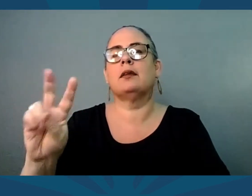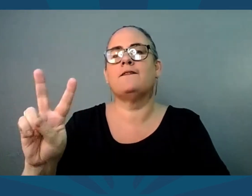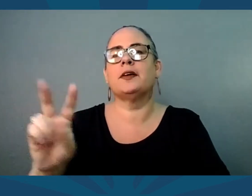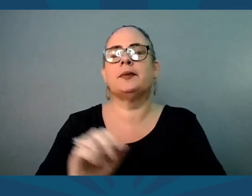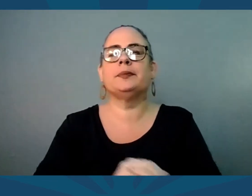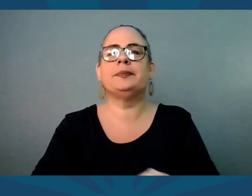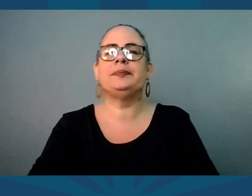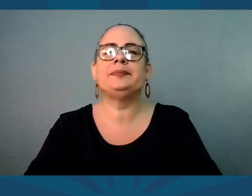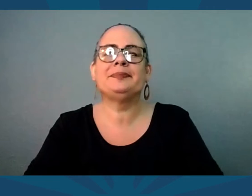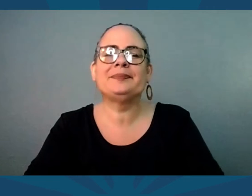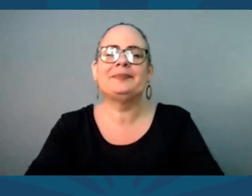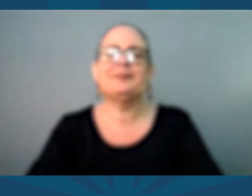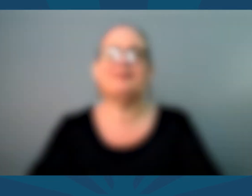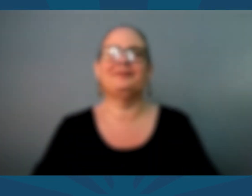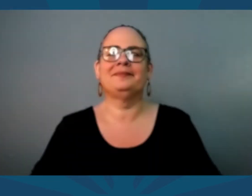voting.section@usdoj.gov.